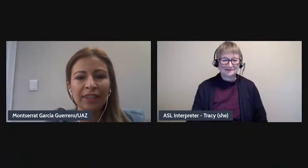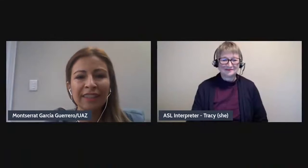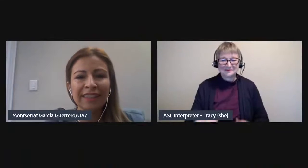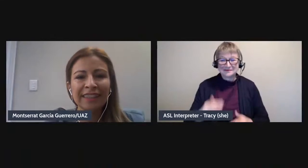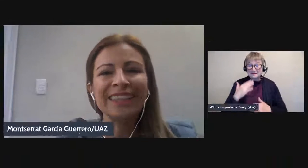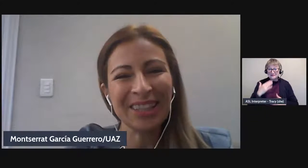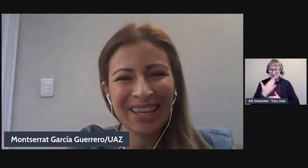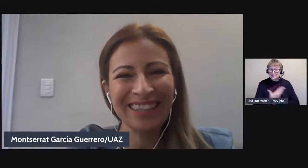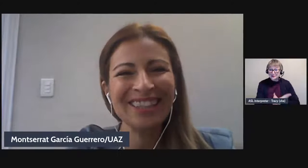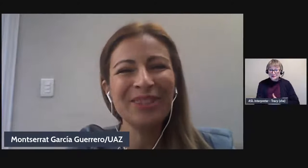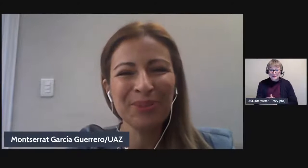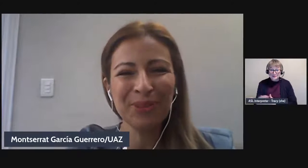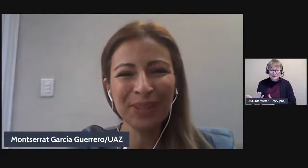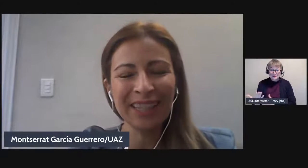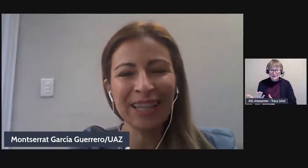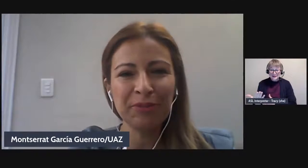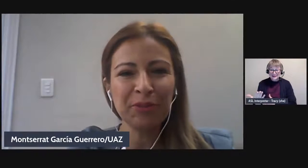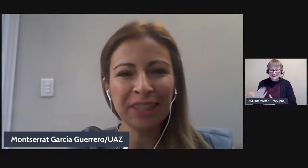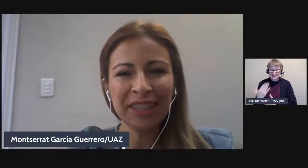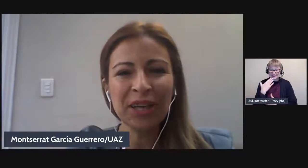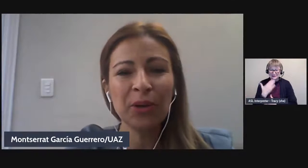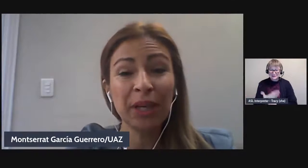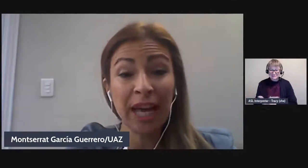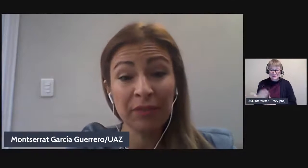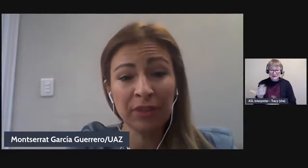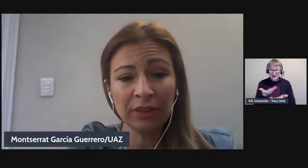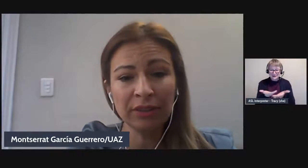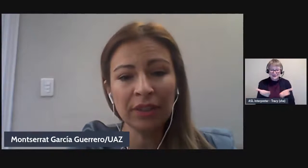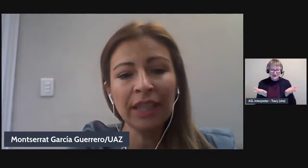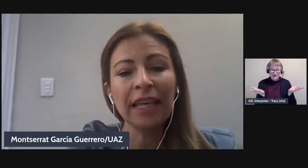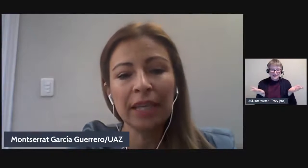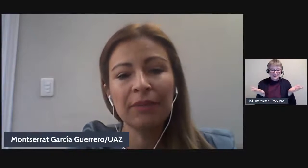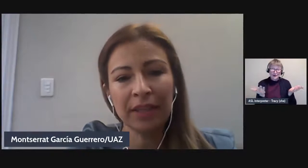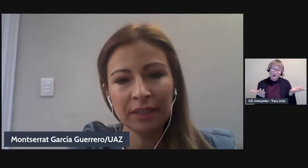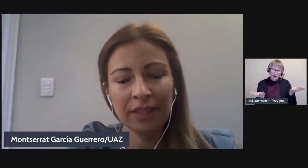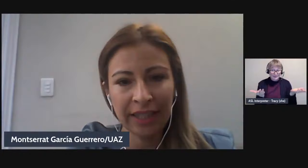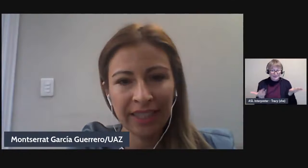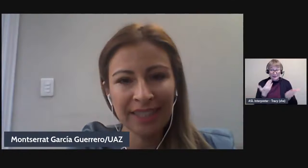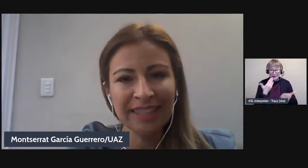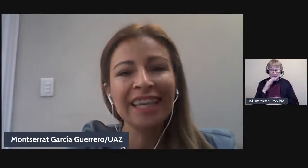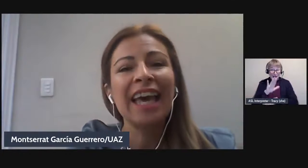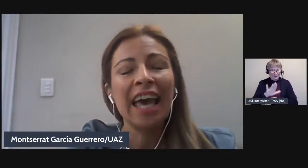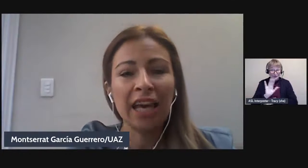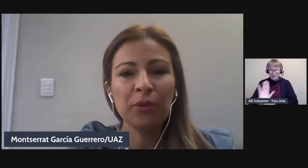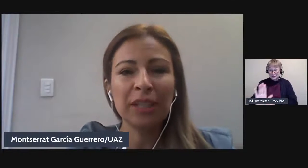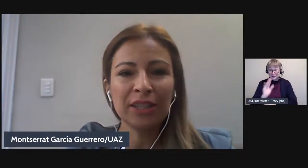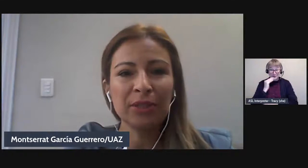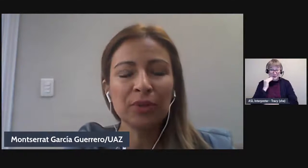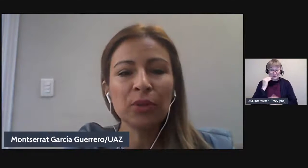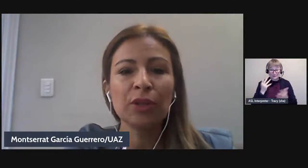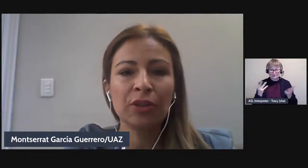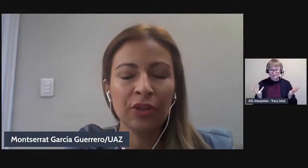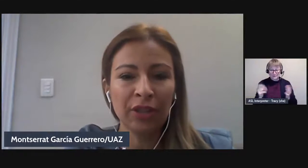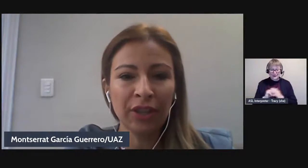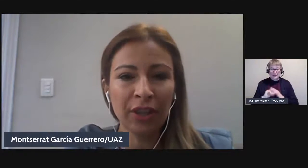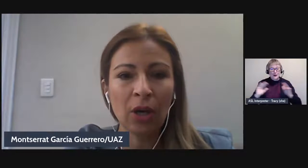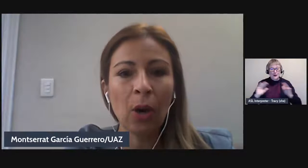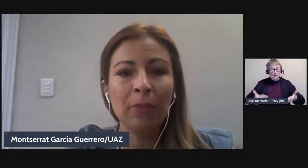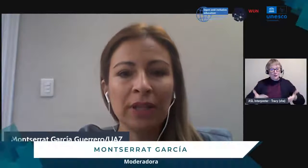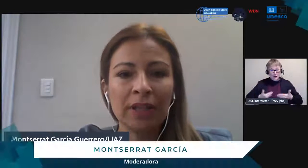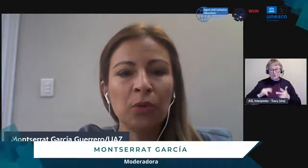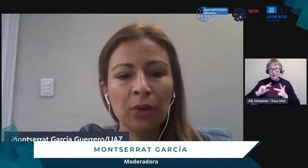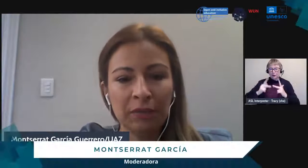Good morning. Good morning, everyone, or afternoon, if that is the case, and welcome to the